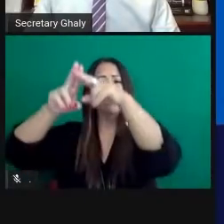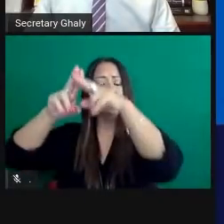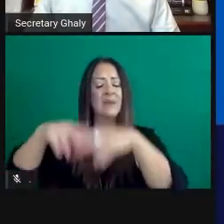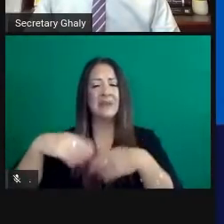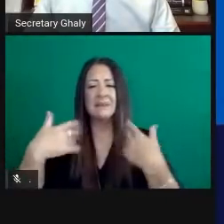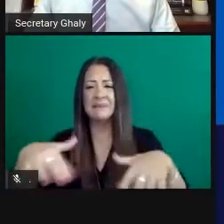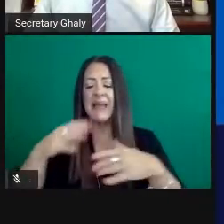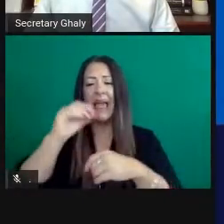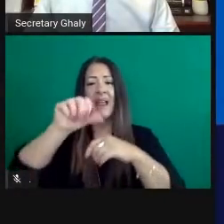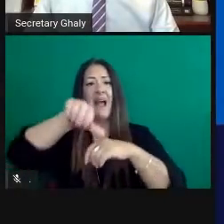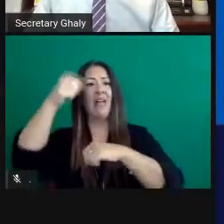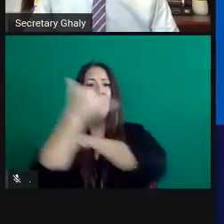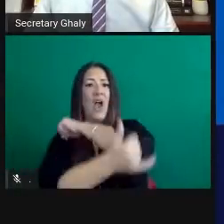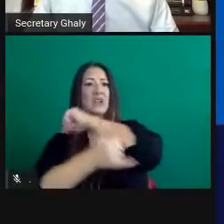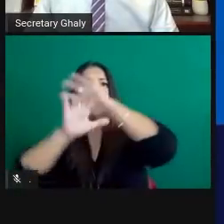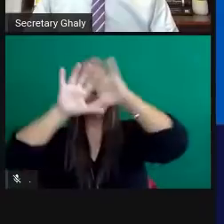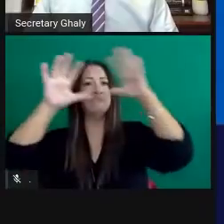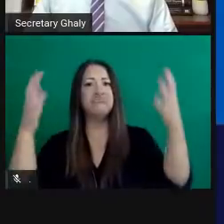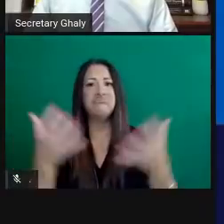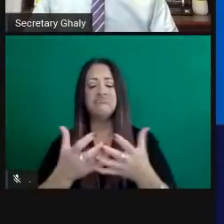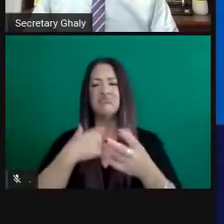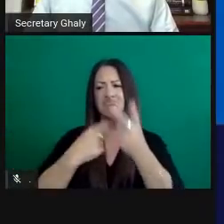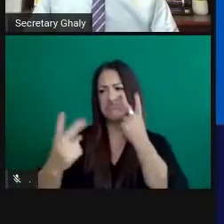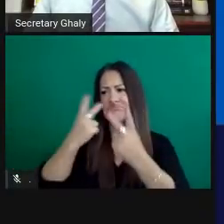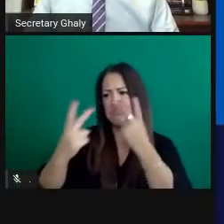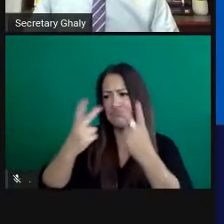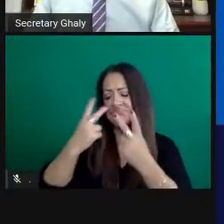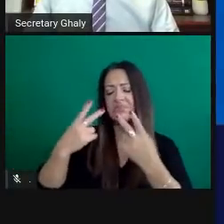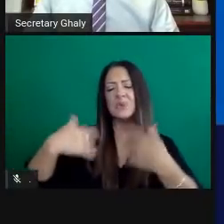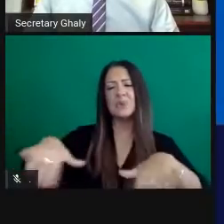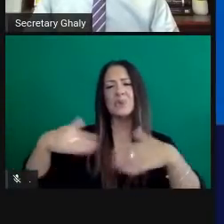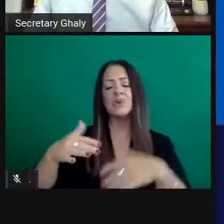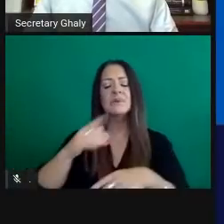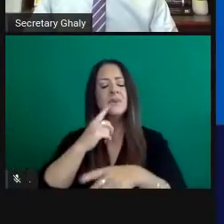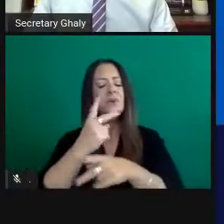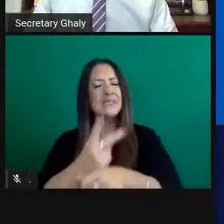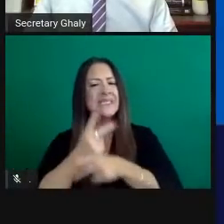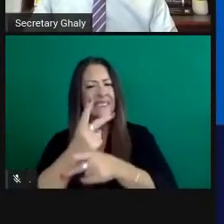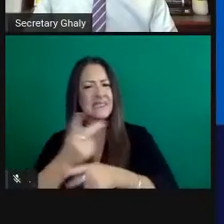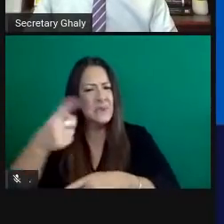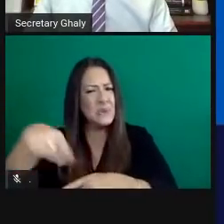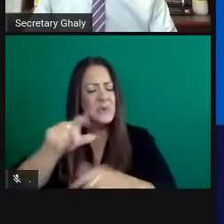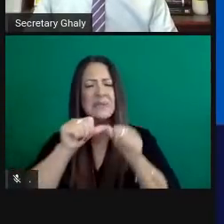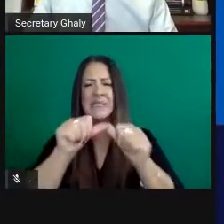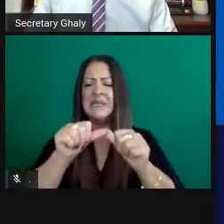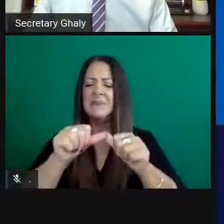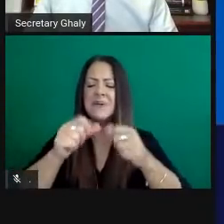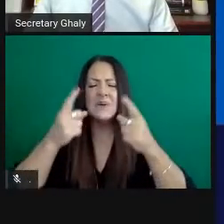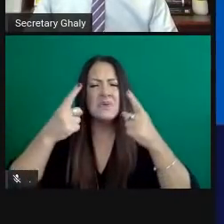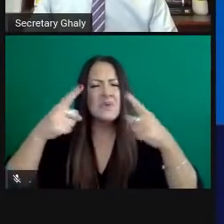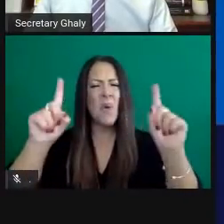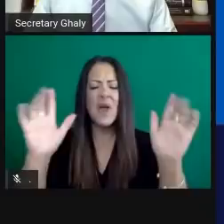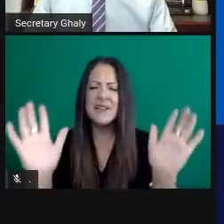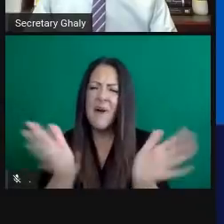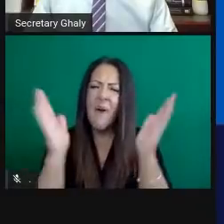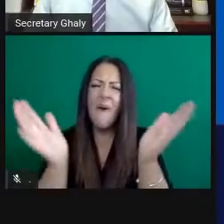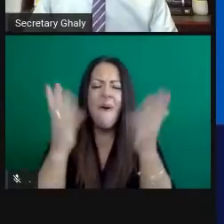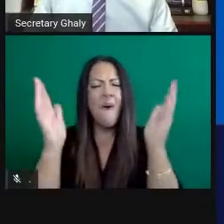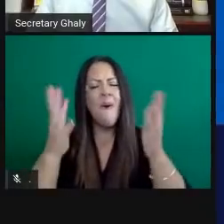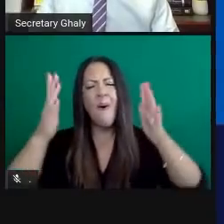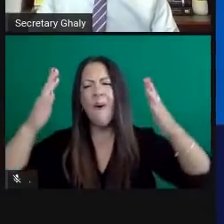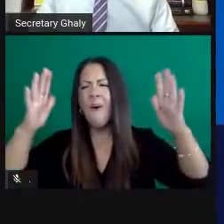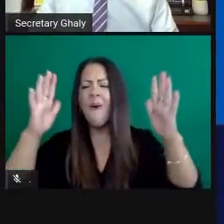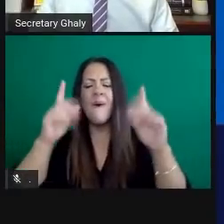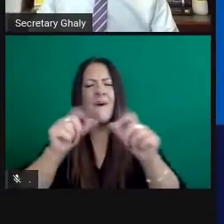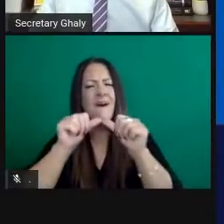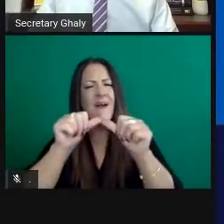cases, hospitalizations, and deaths. So continuing to work 40 million strong on keeping these numbers where they are and